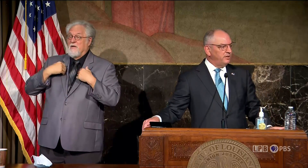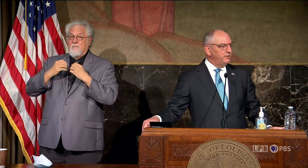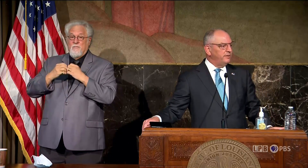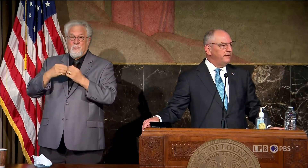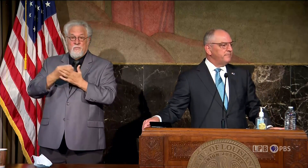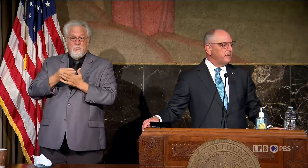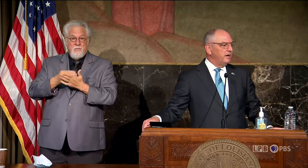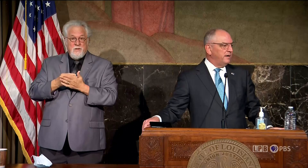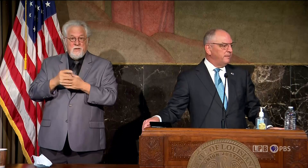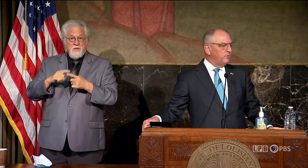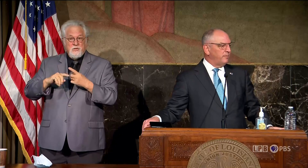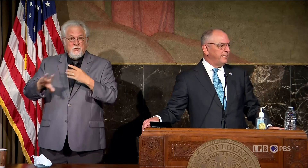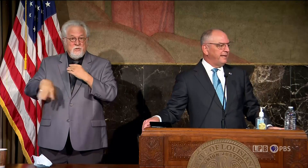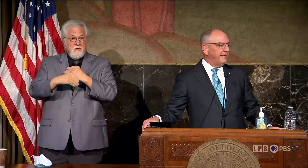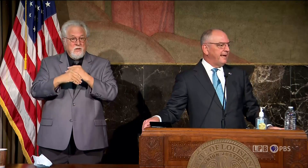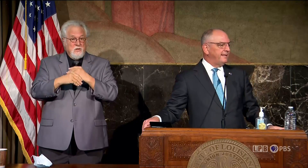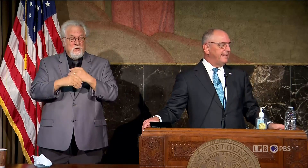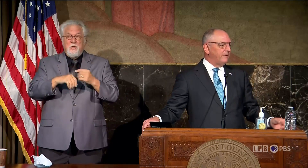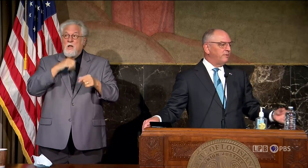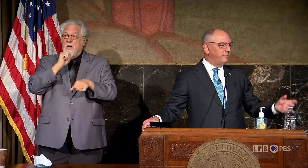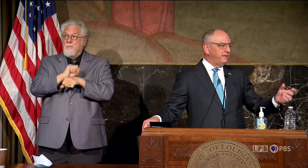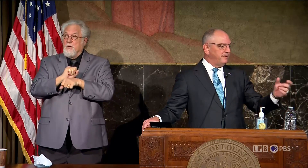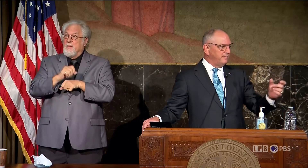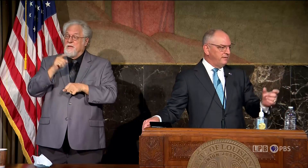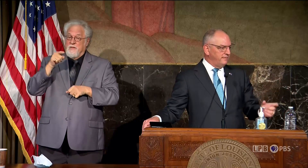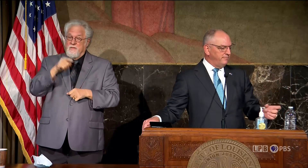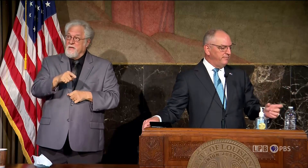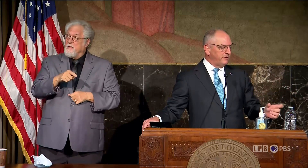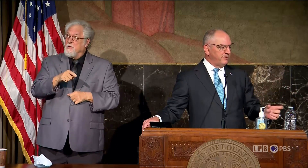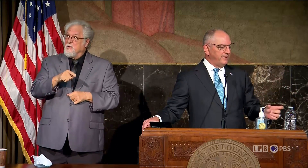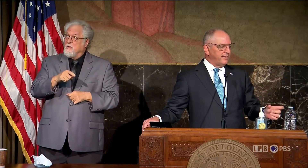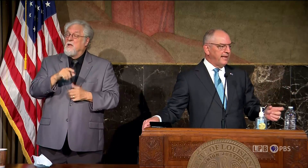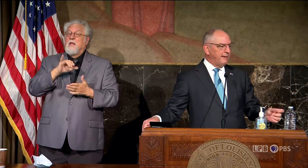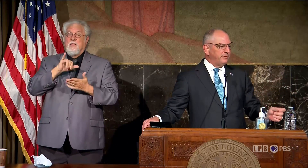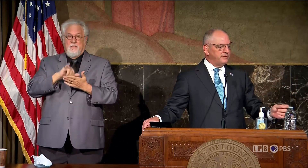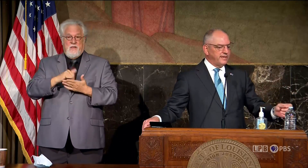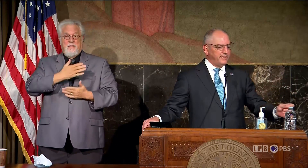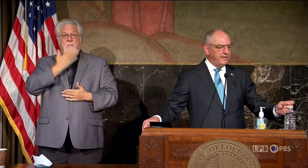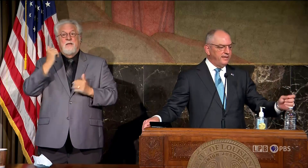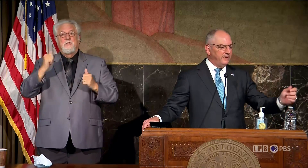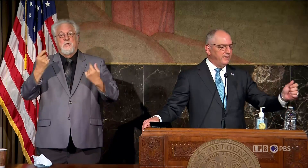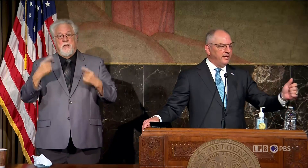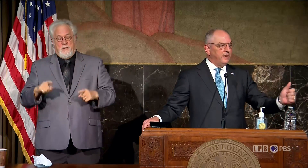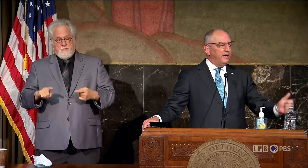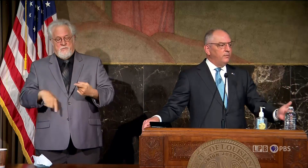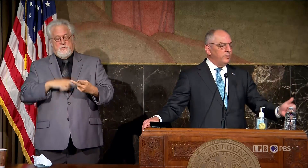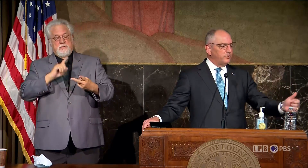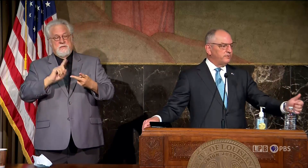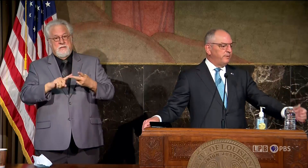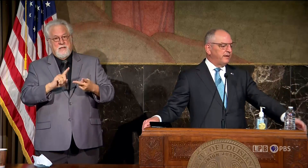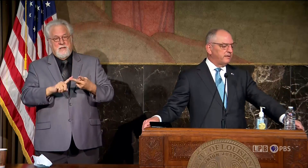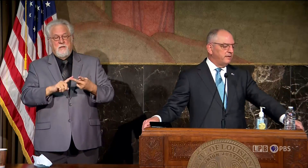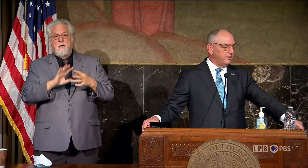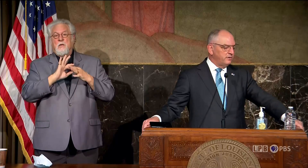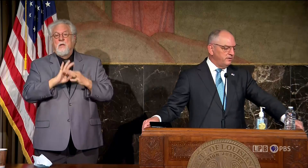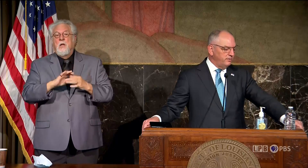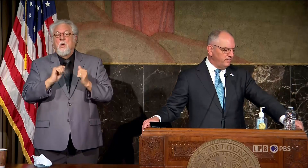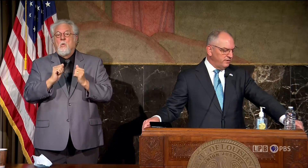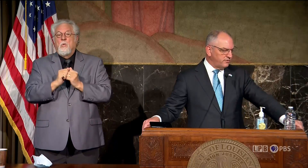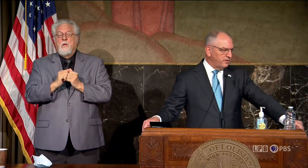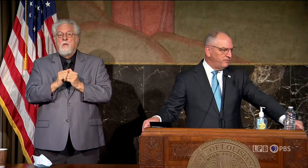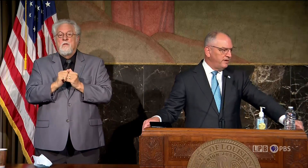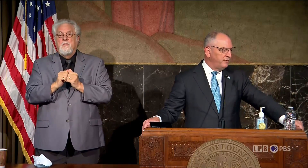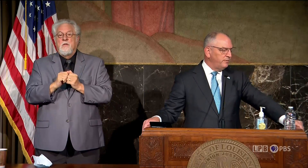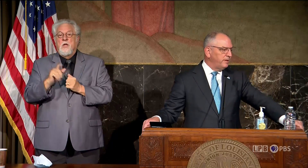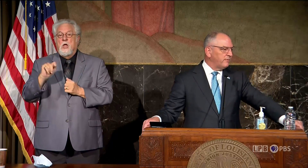to include unemployment in that, and that would be the best thing that could happen. Secondly, with respect to